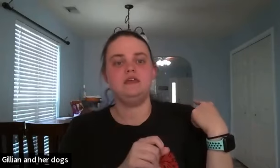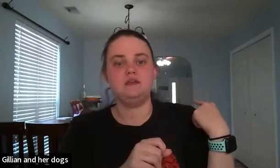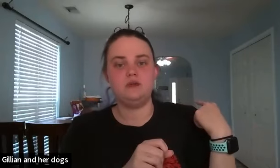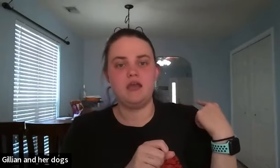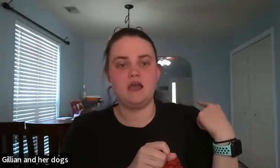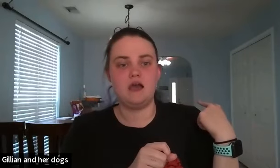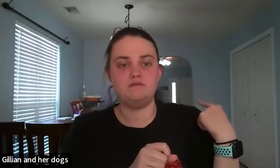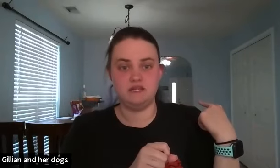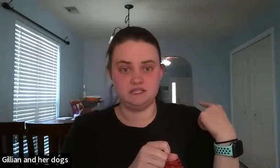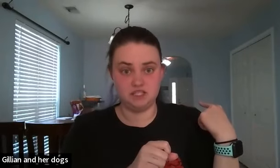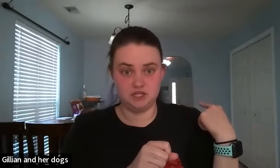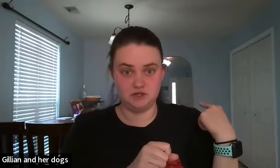then we have